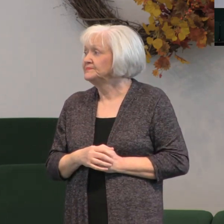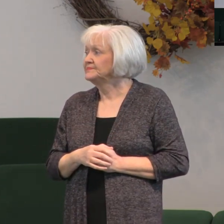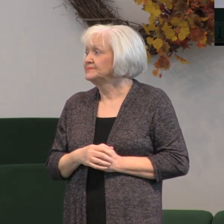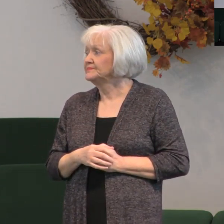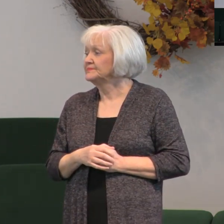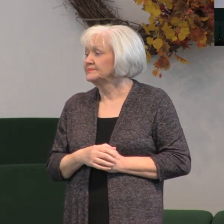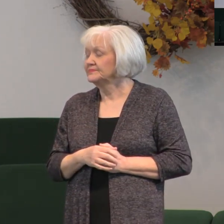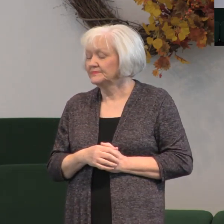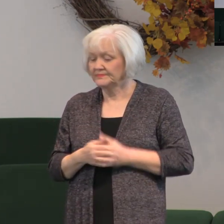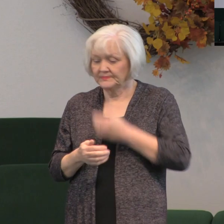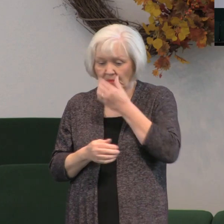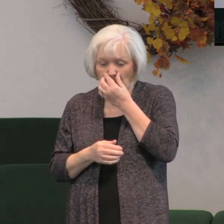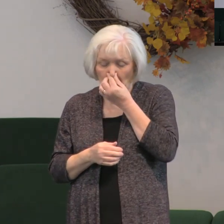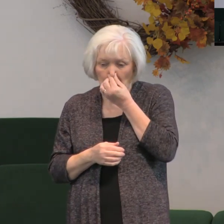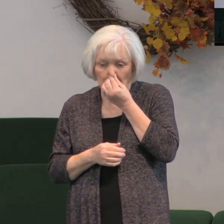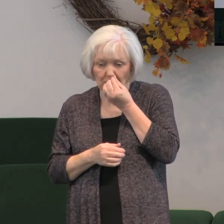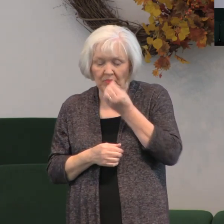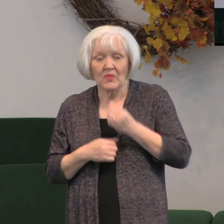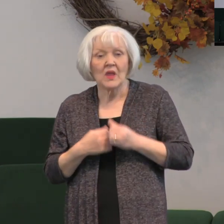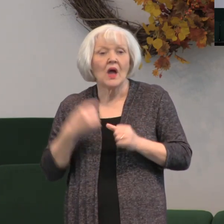Having a regular conversation.